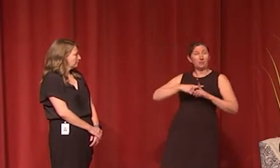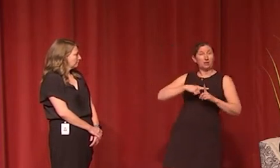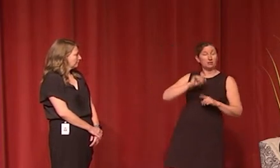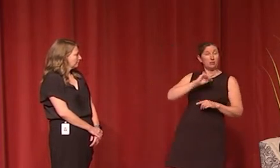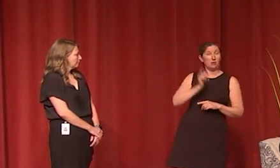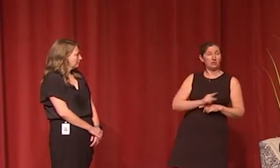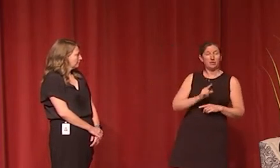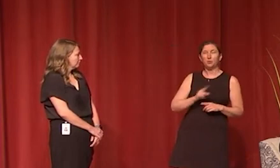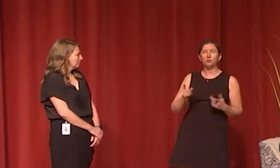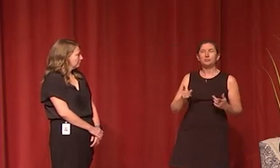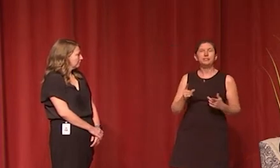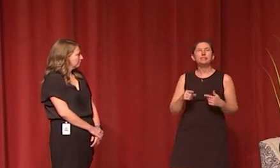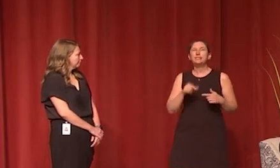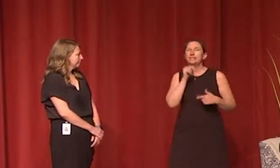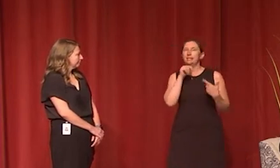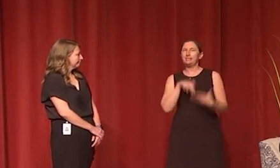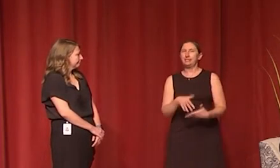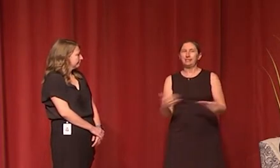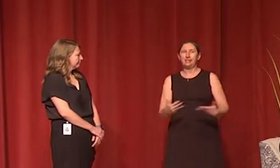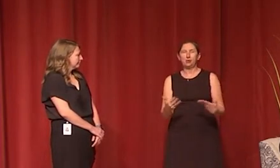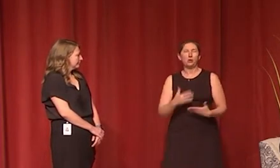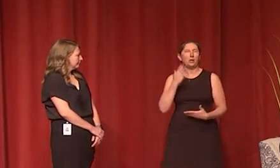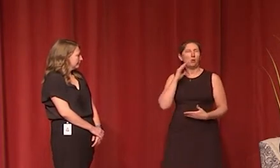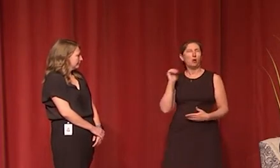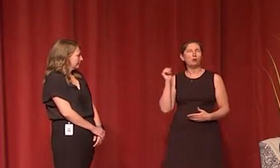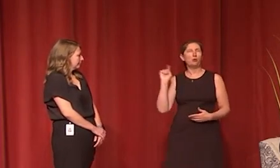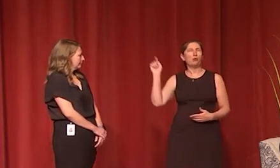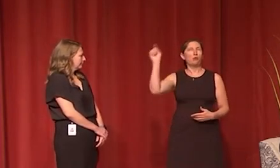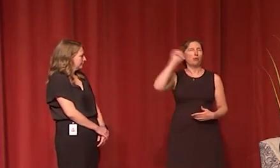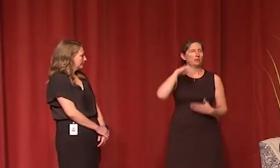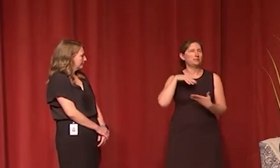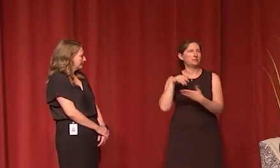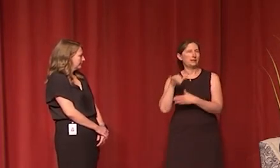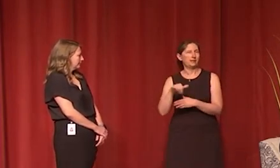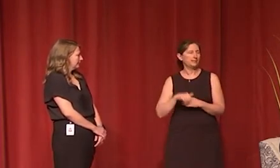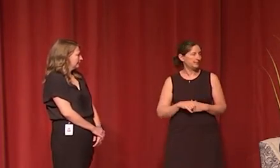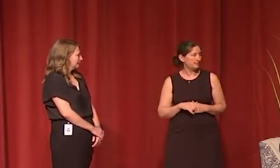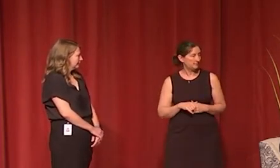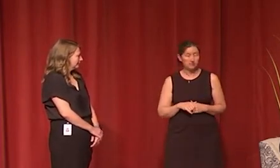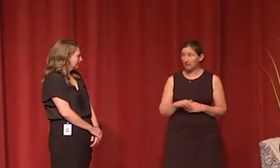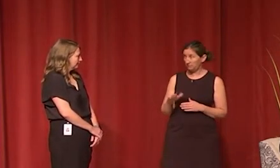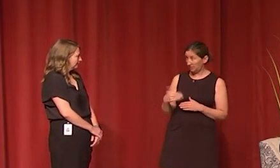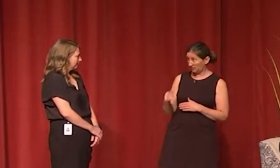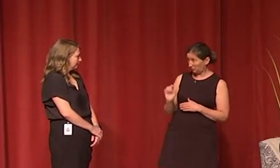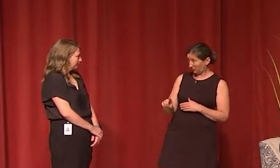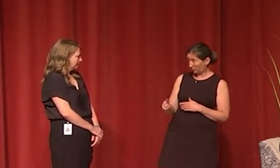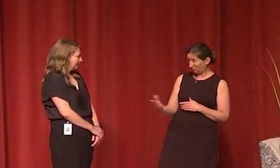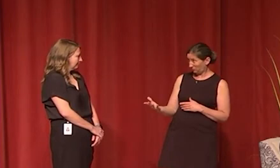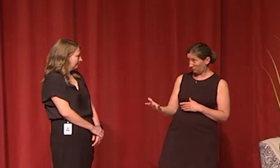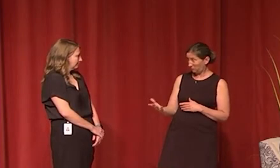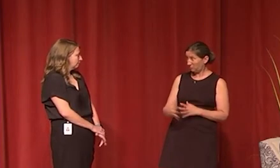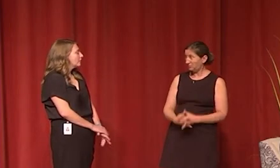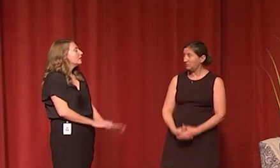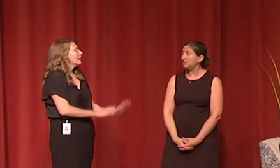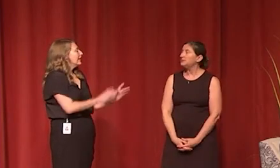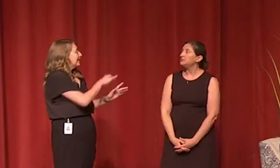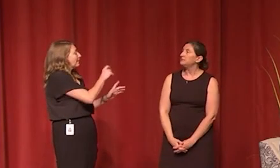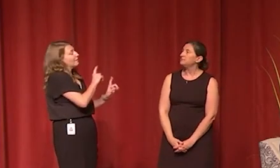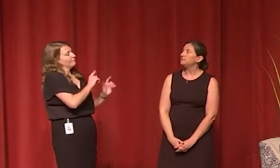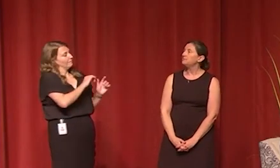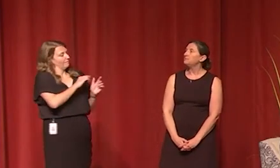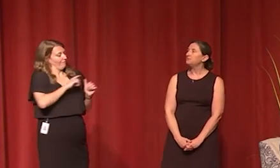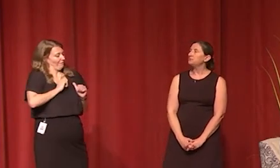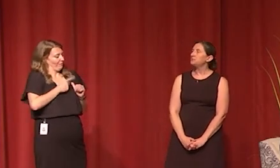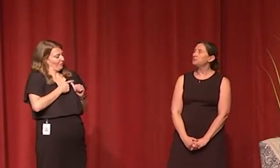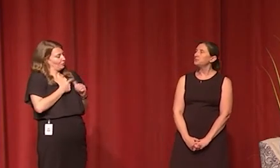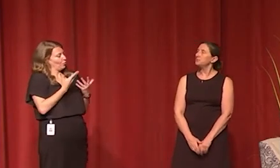common. So, and is that kind of getting to your next question about other... Yeah, I mean, so, well, let me, before we get to that, what about